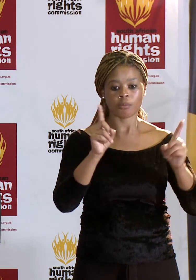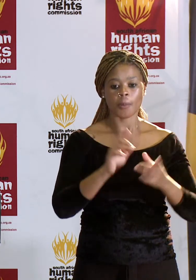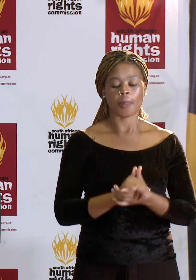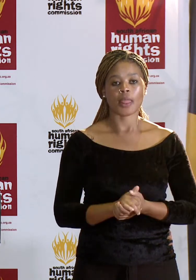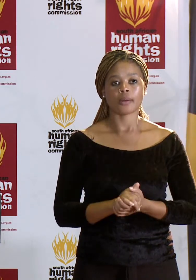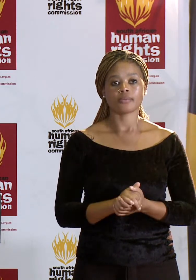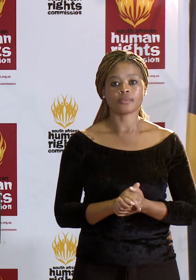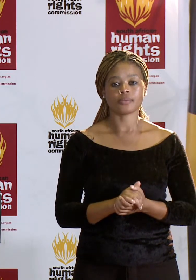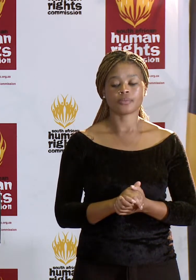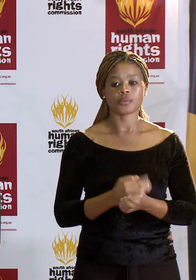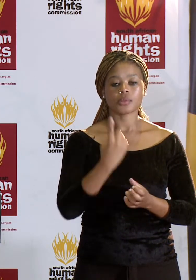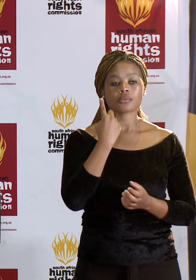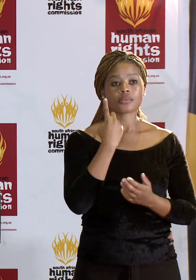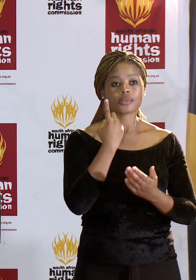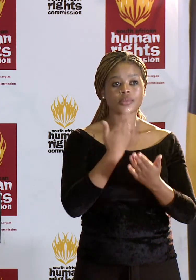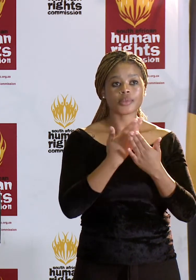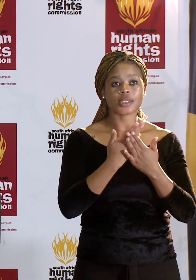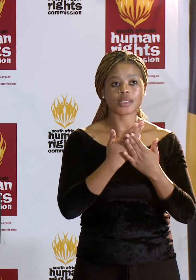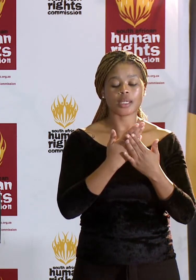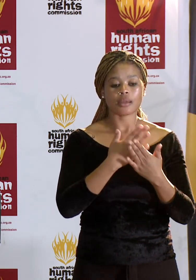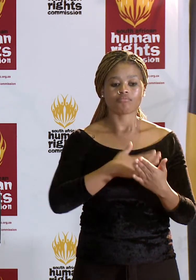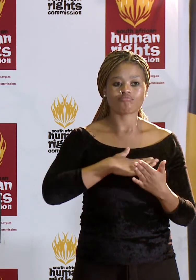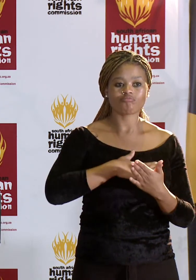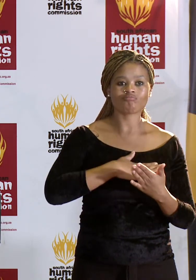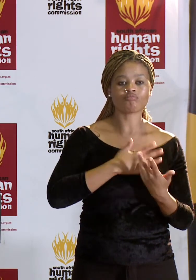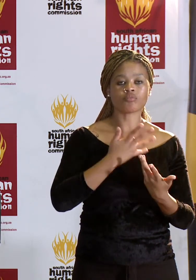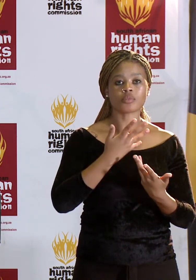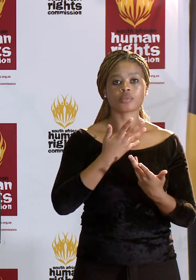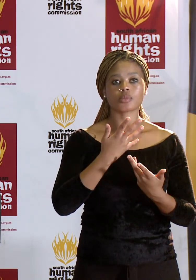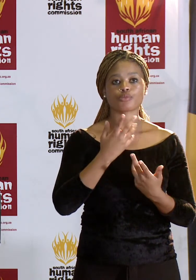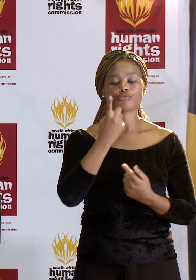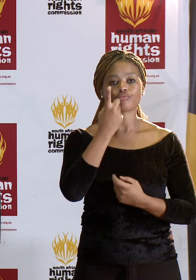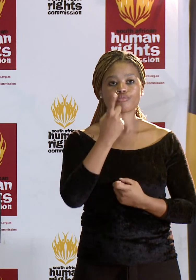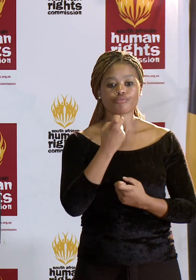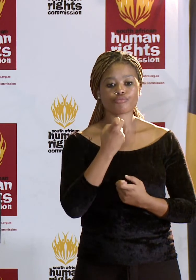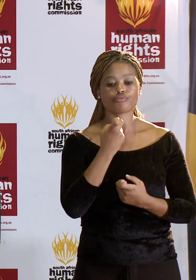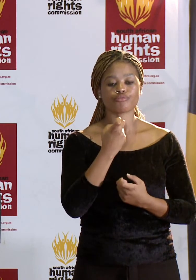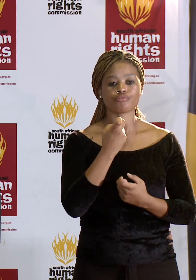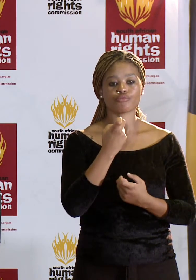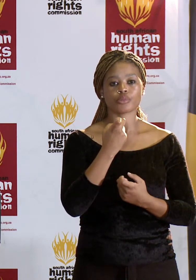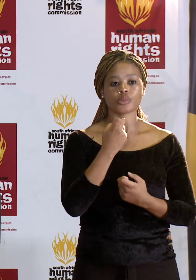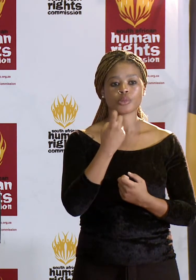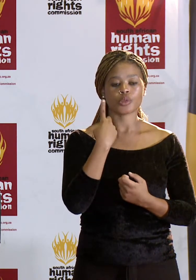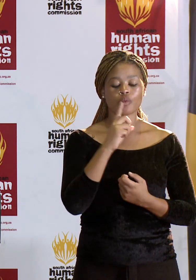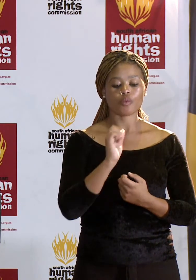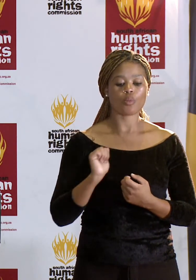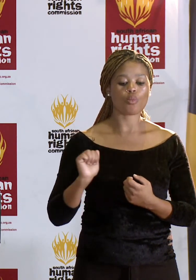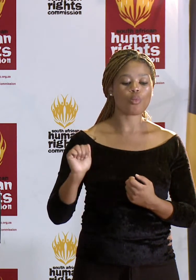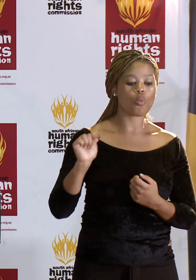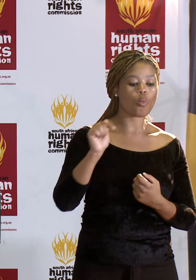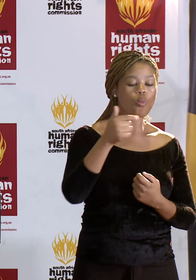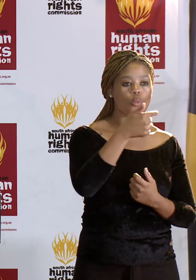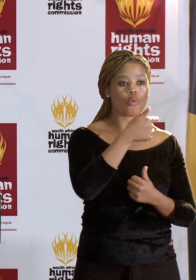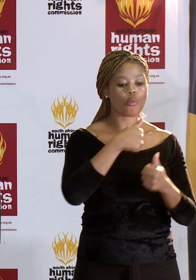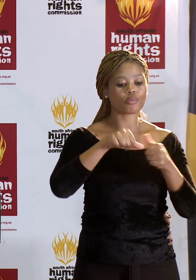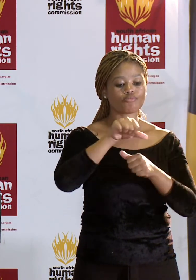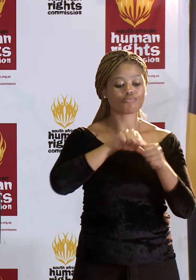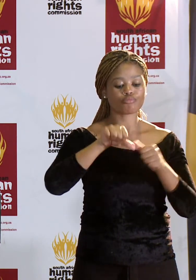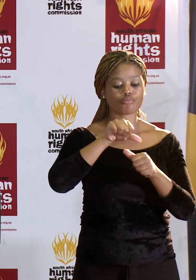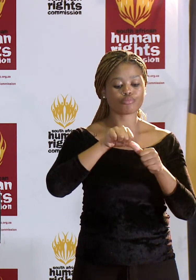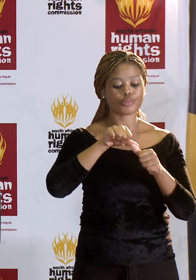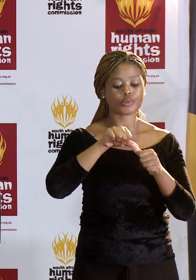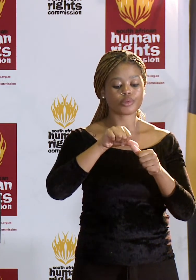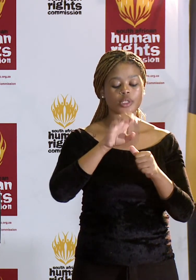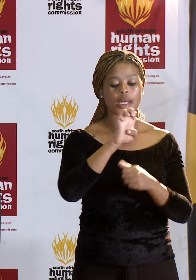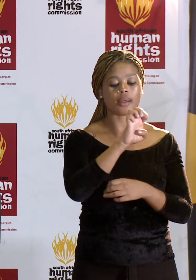One might even sense a call to wage war against all forms of social